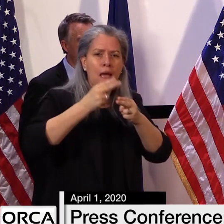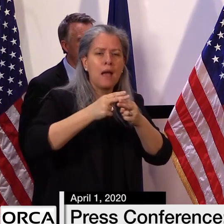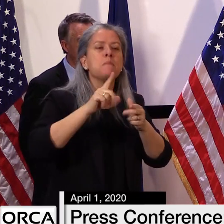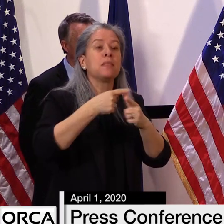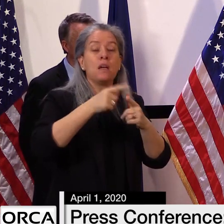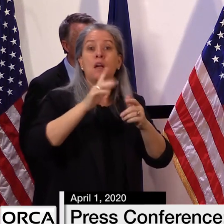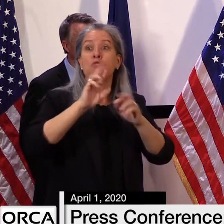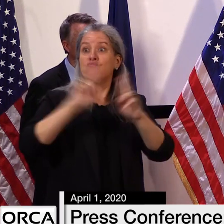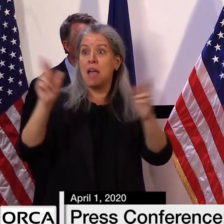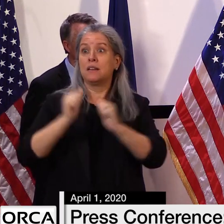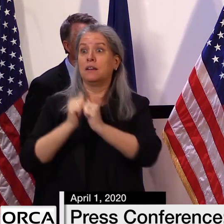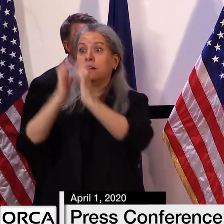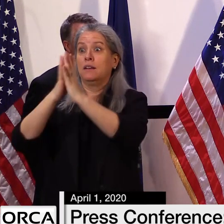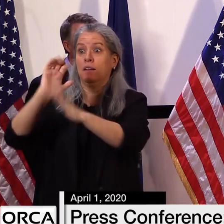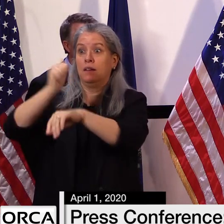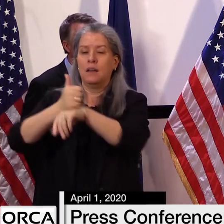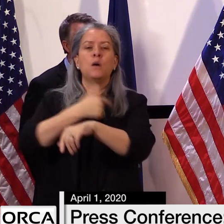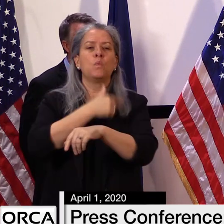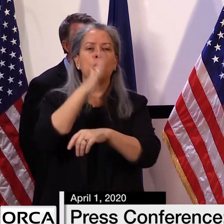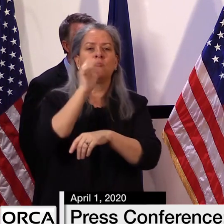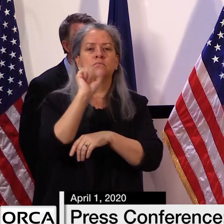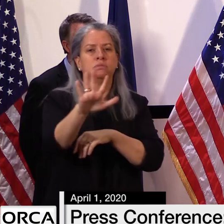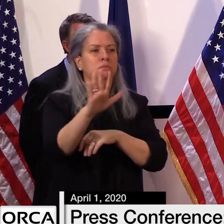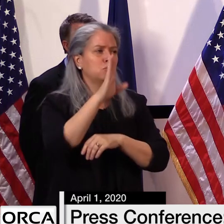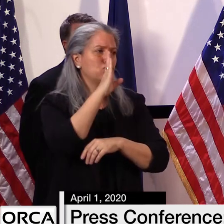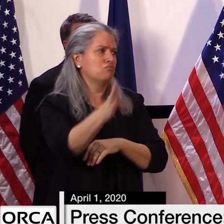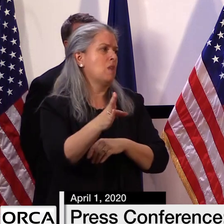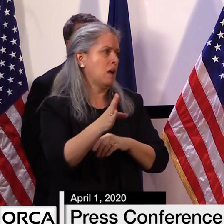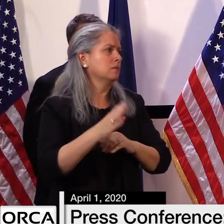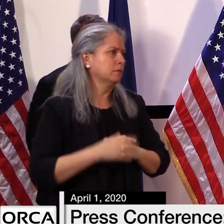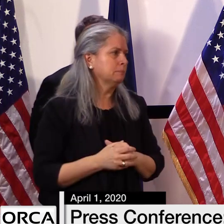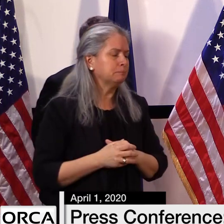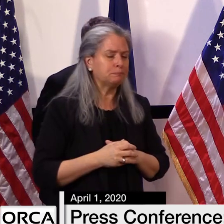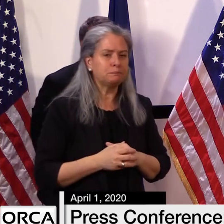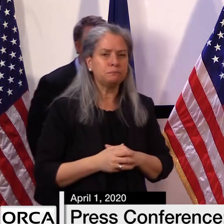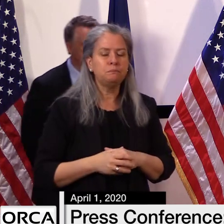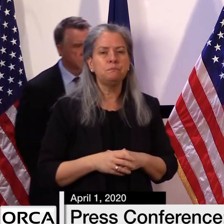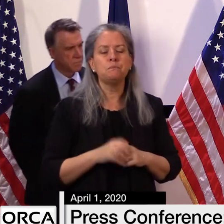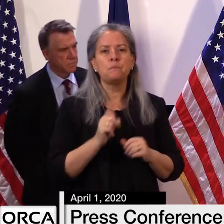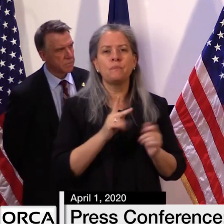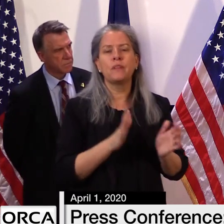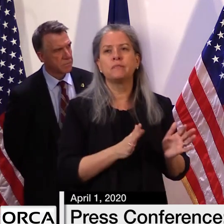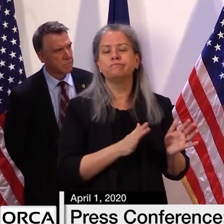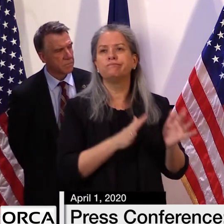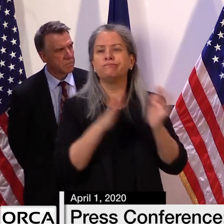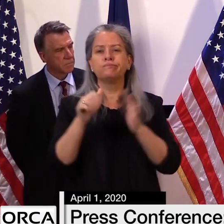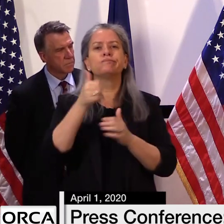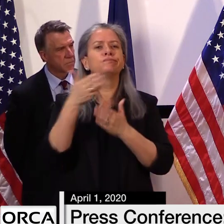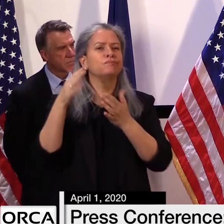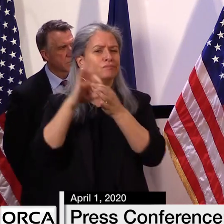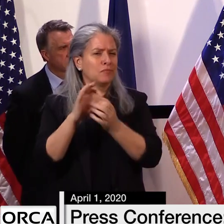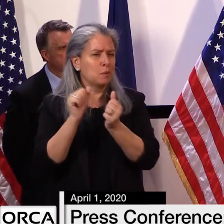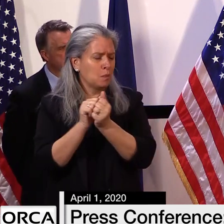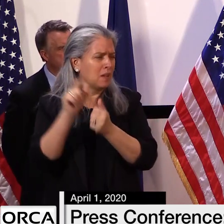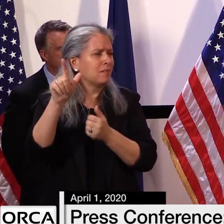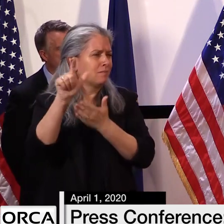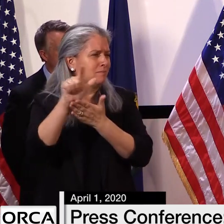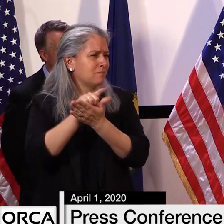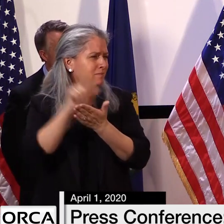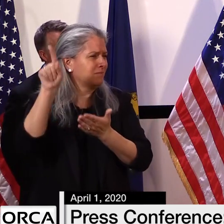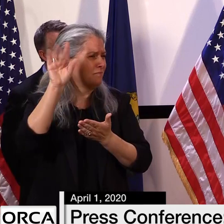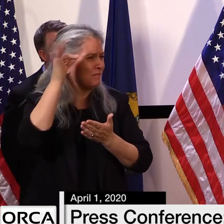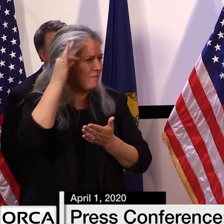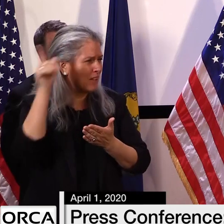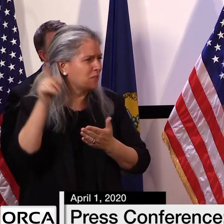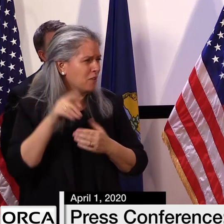available. I want to also mention that there's another piece of this bill that is not directly impactful for